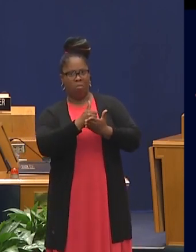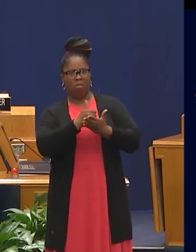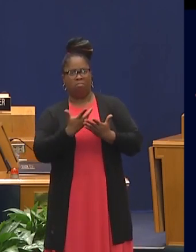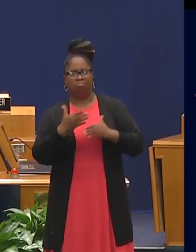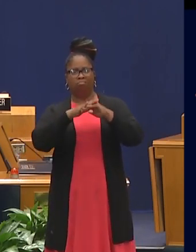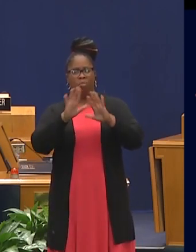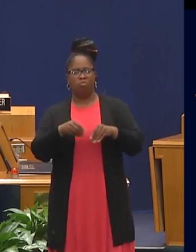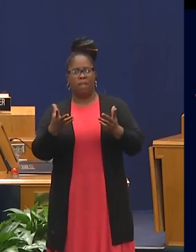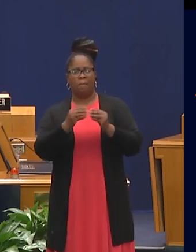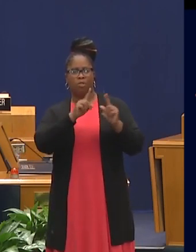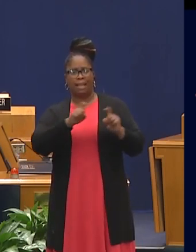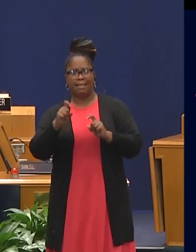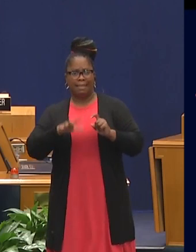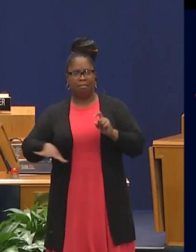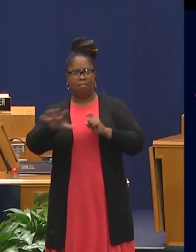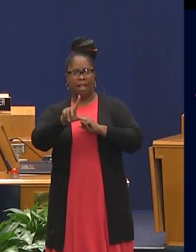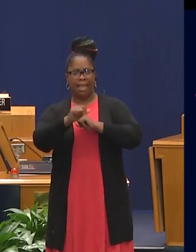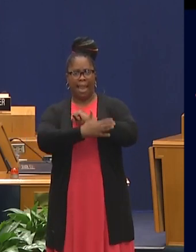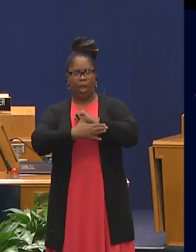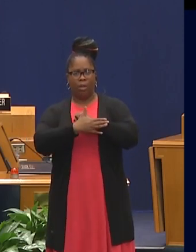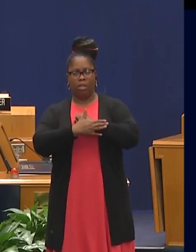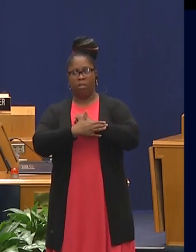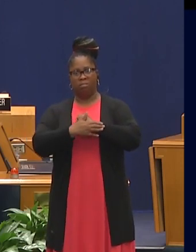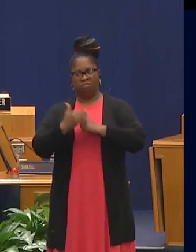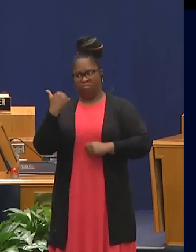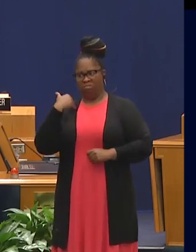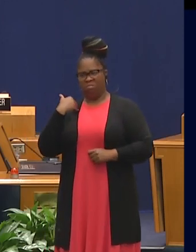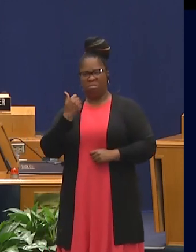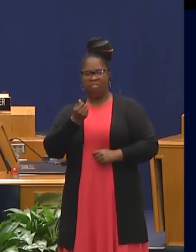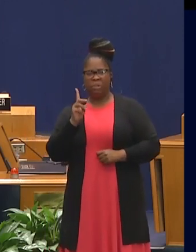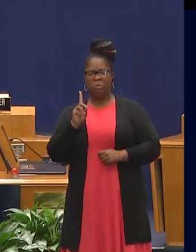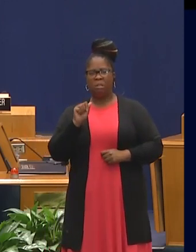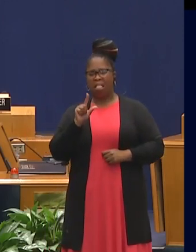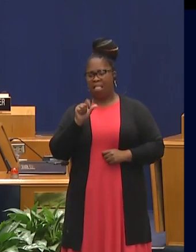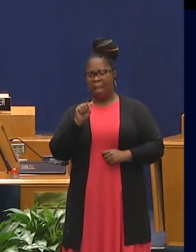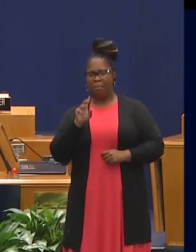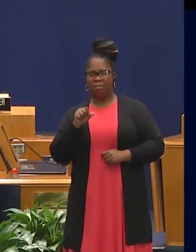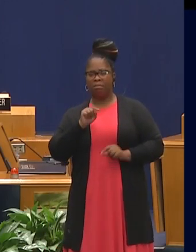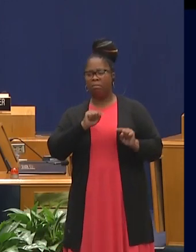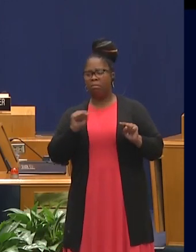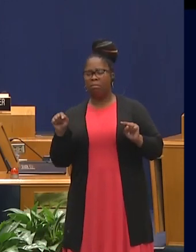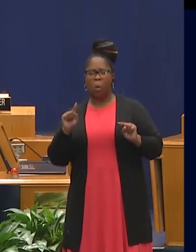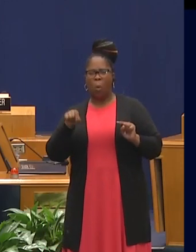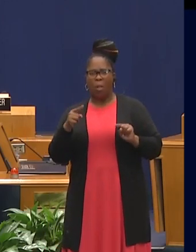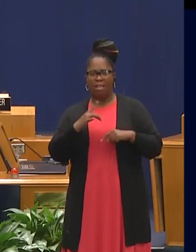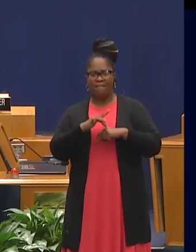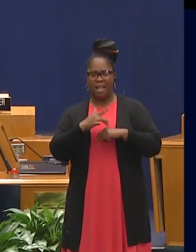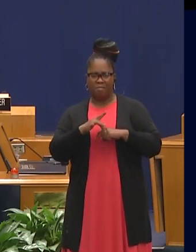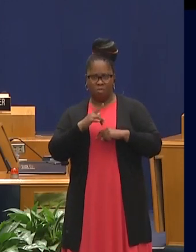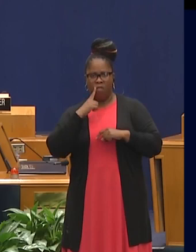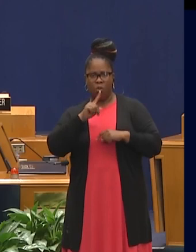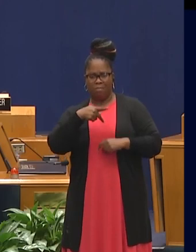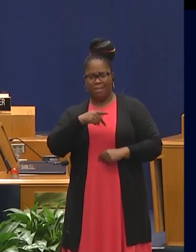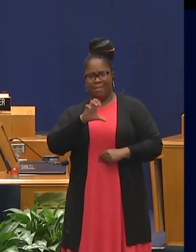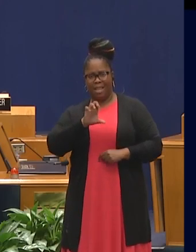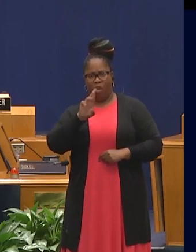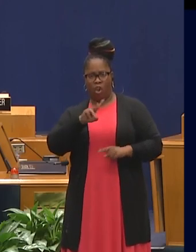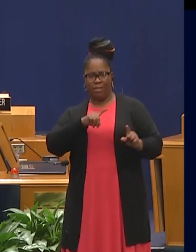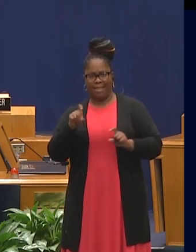Los Angeles County. At the time, there were only a few labs capable of doing the PCR testing here, and most specimens were sent out of